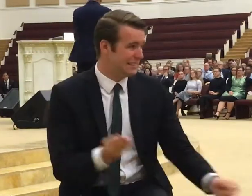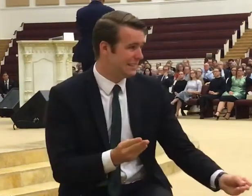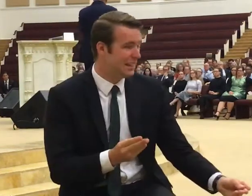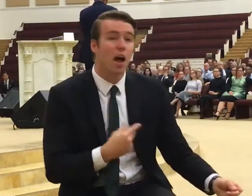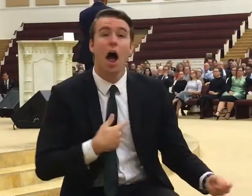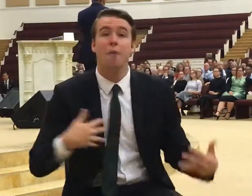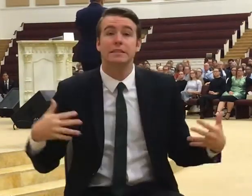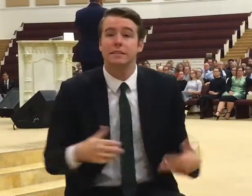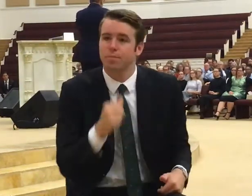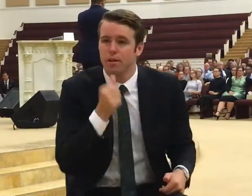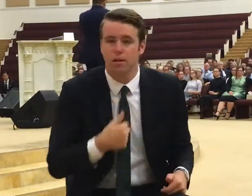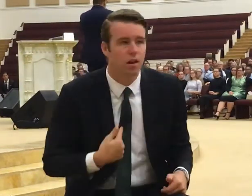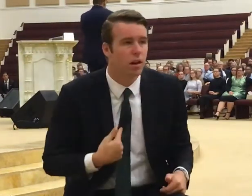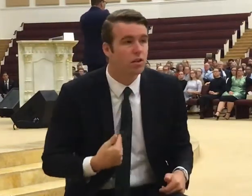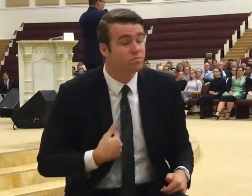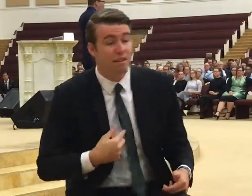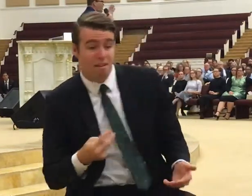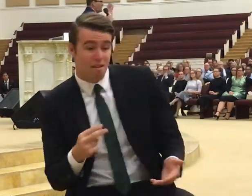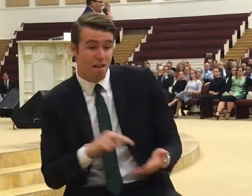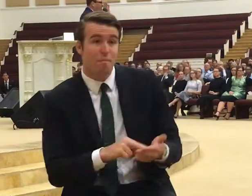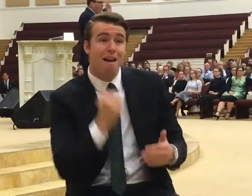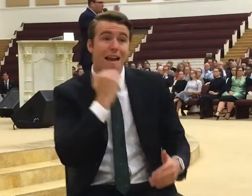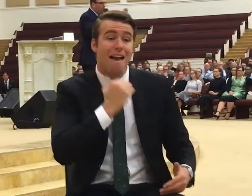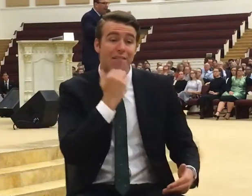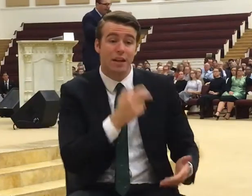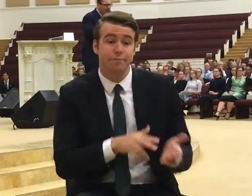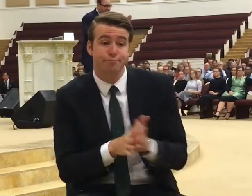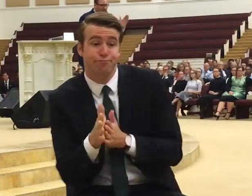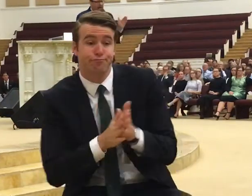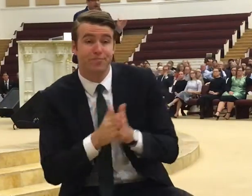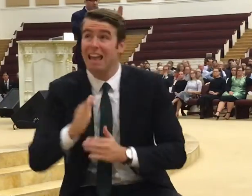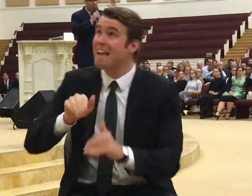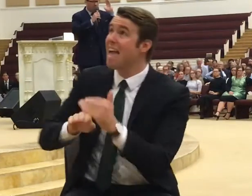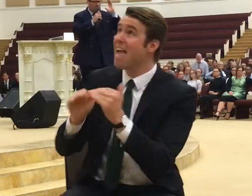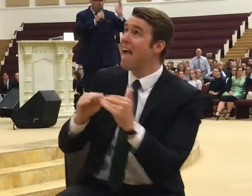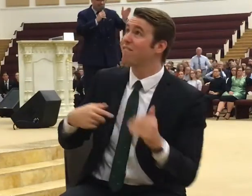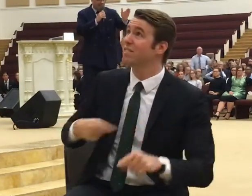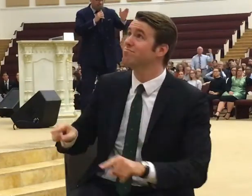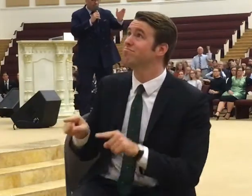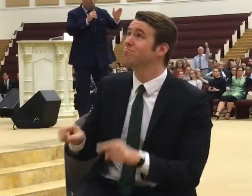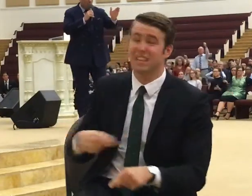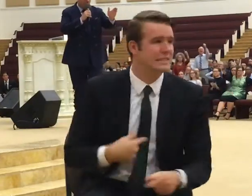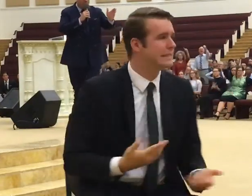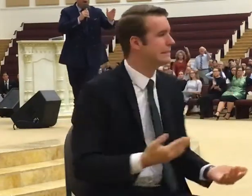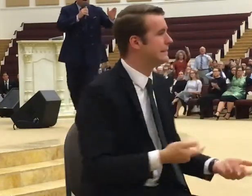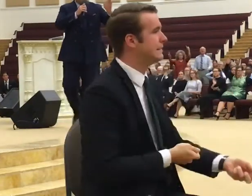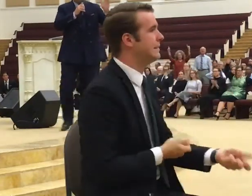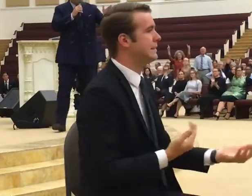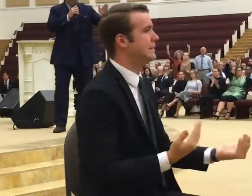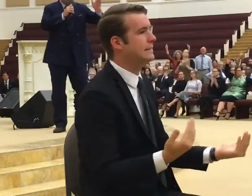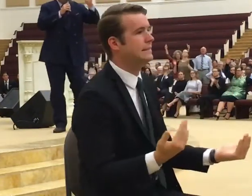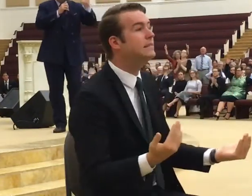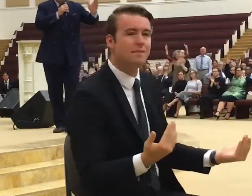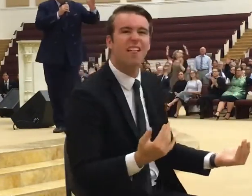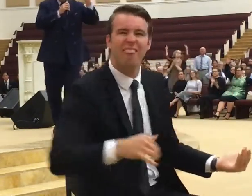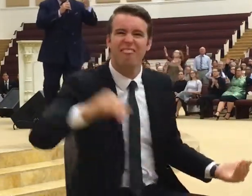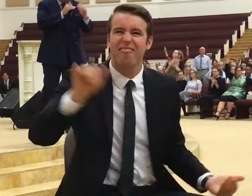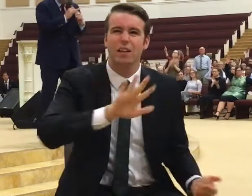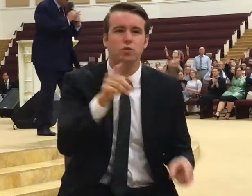not intimidated, and you're getting up every day knowing that you're on your way to heaven and you want somebody else to go with you.